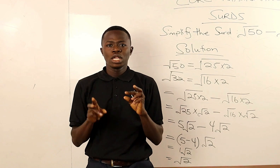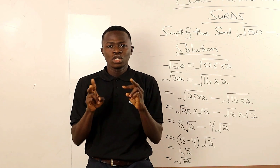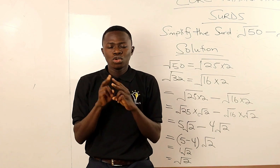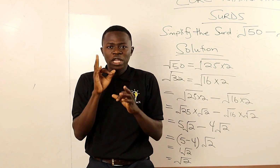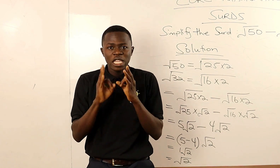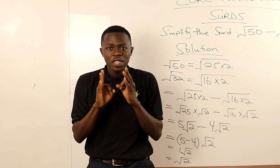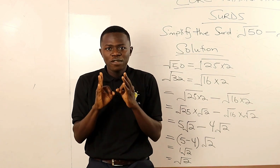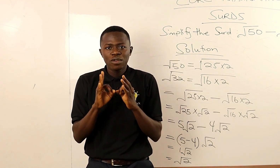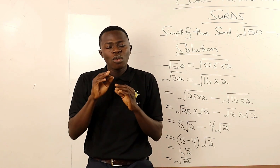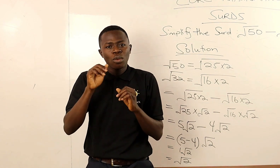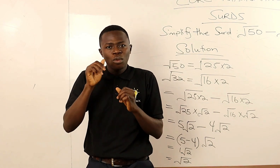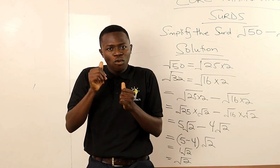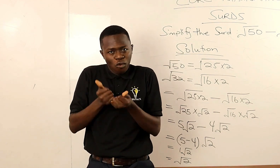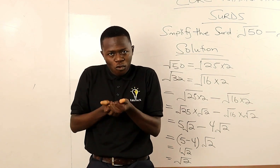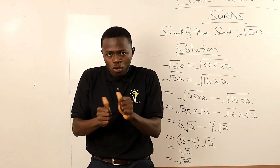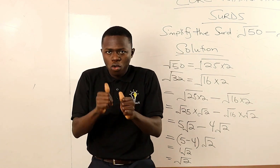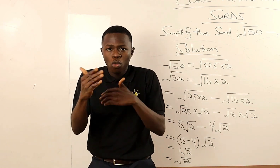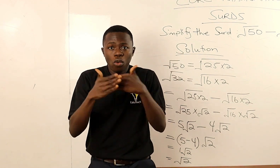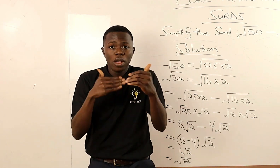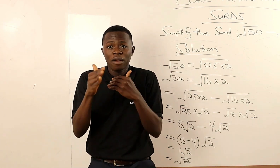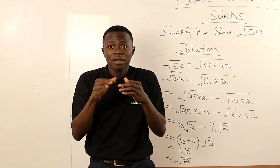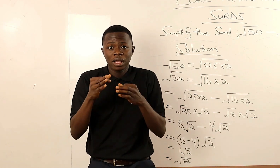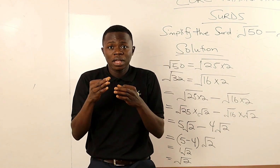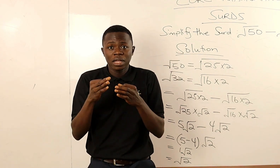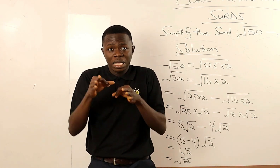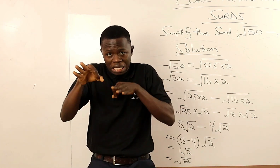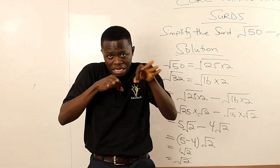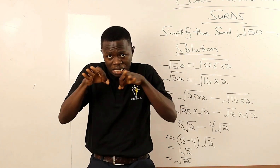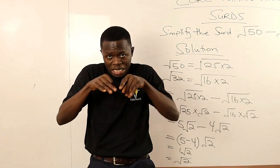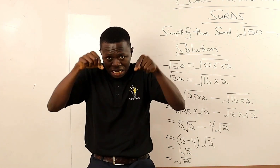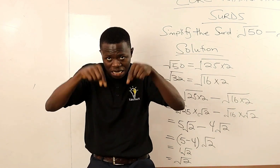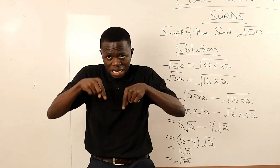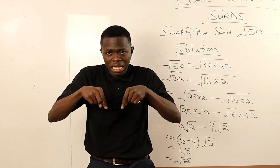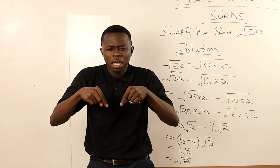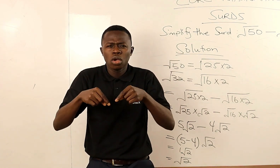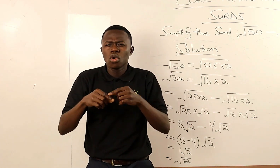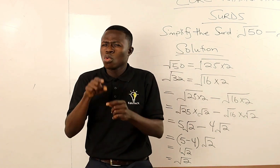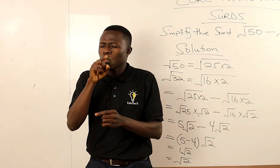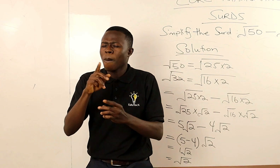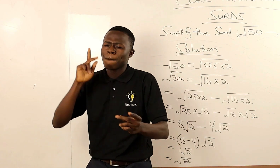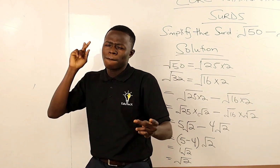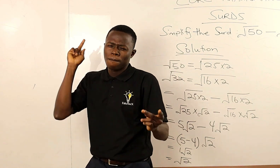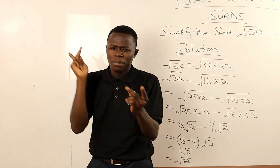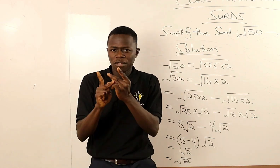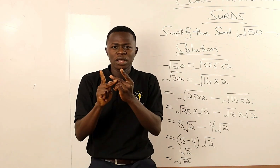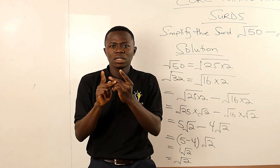same, we do not add them. So if you're able to follow the steps that we've discussed in this particular